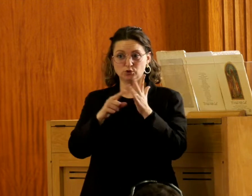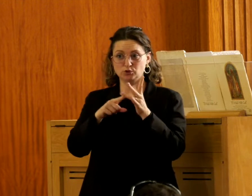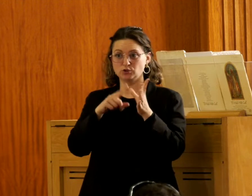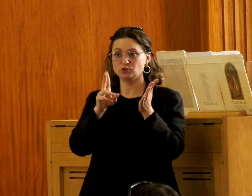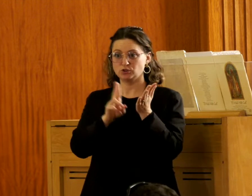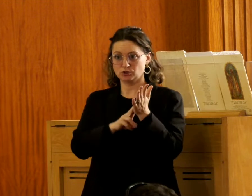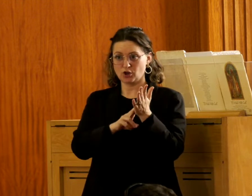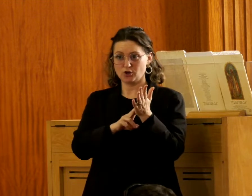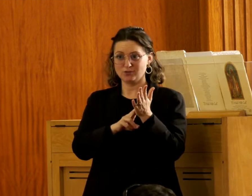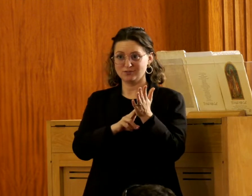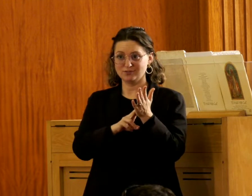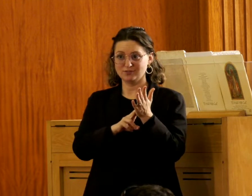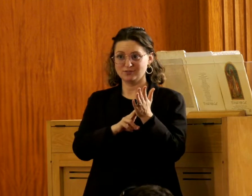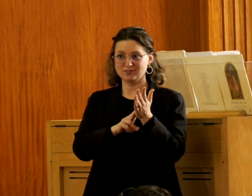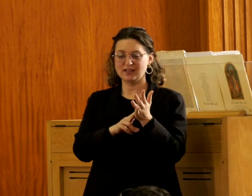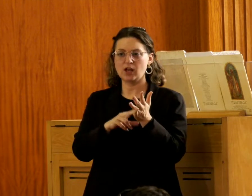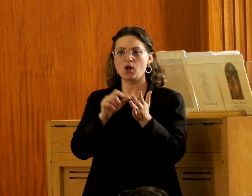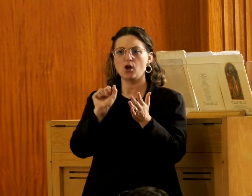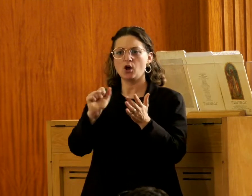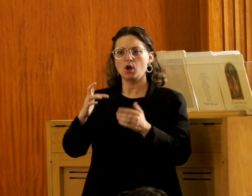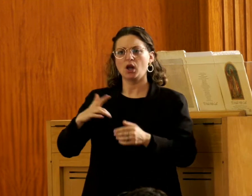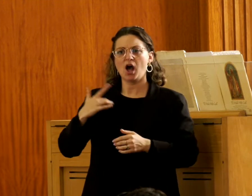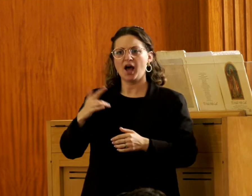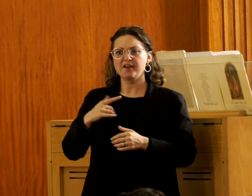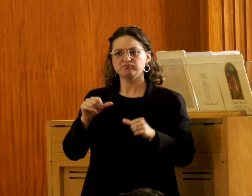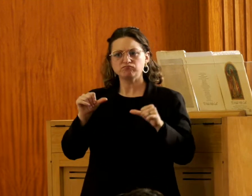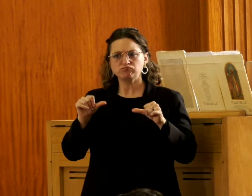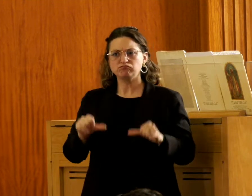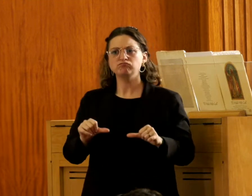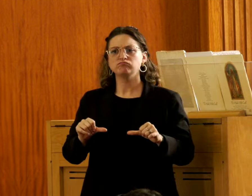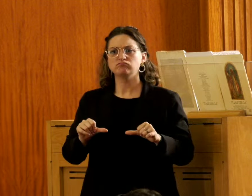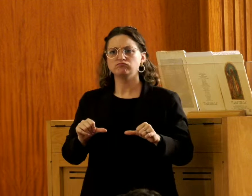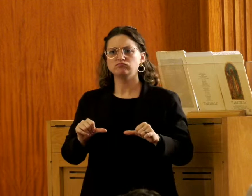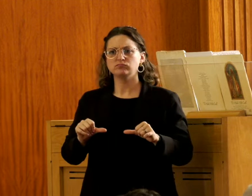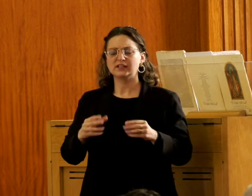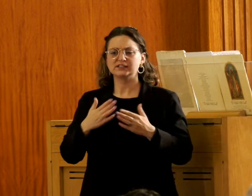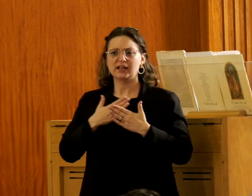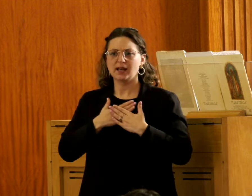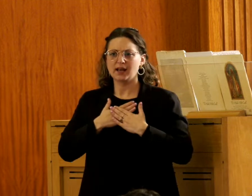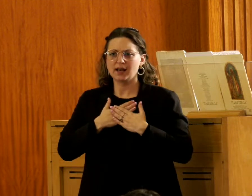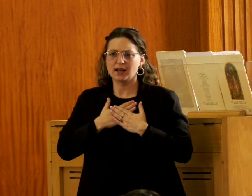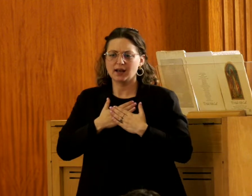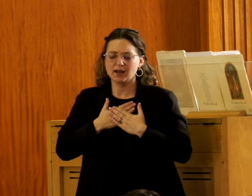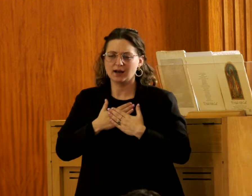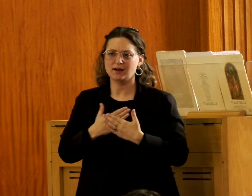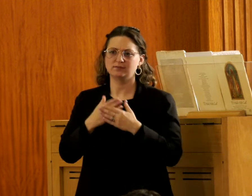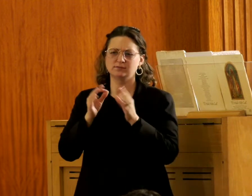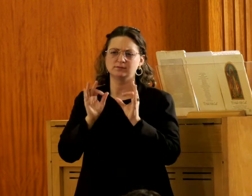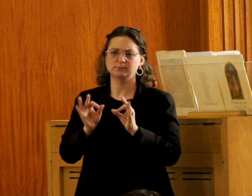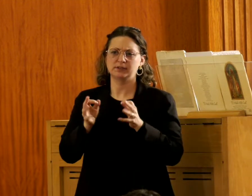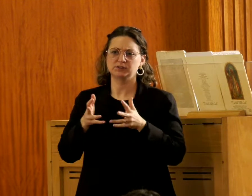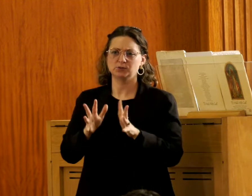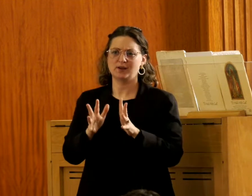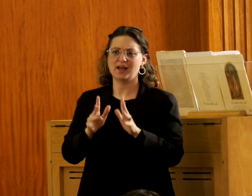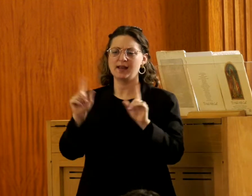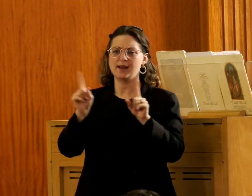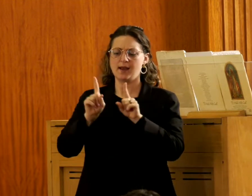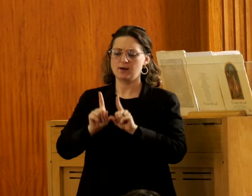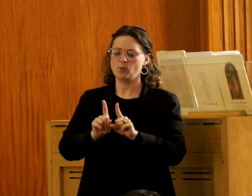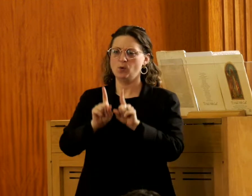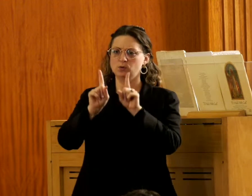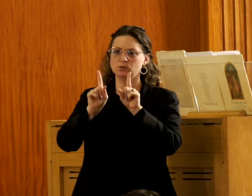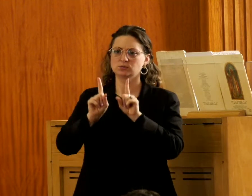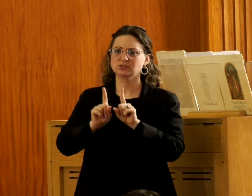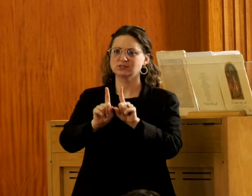Joan lived justly, loved tenderly, and now she walks humbly with